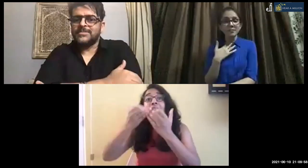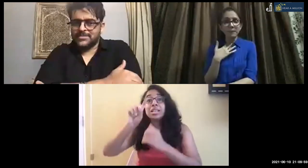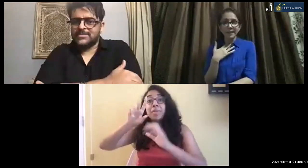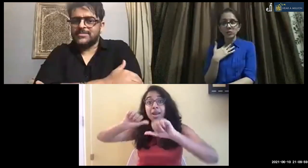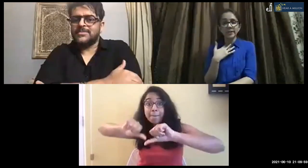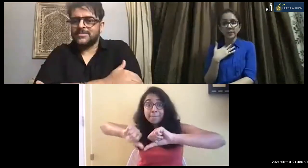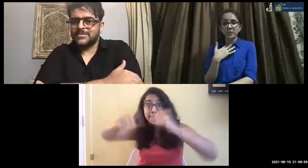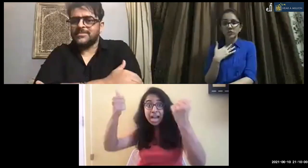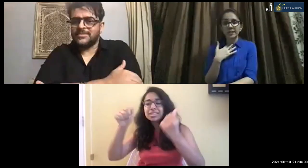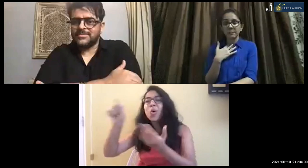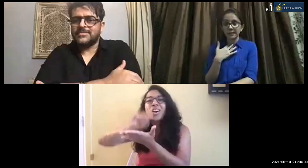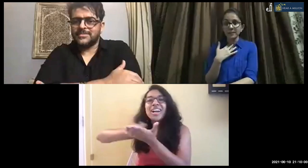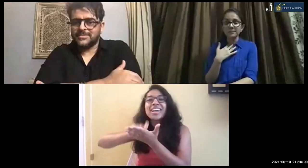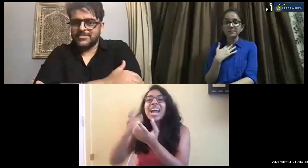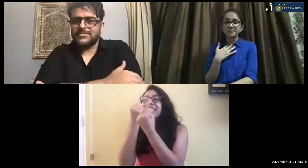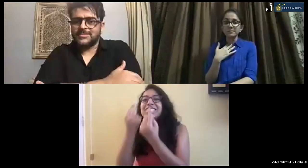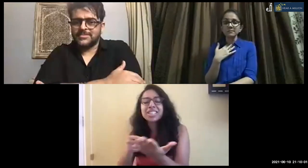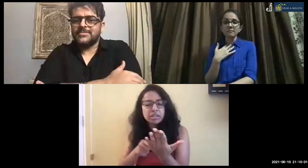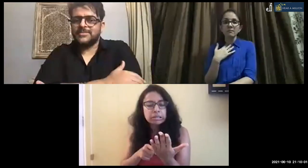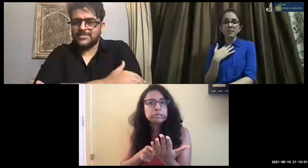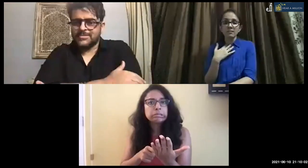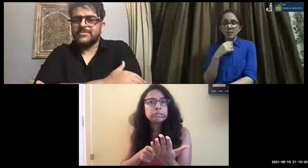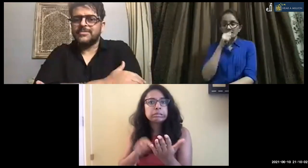that if bilingual education can be there.